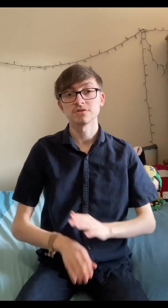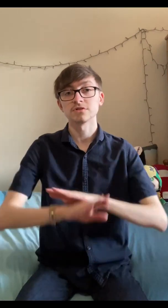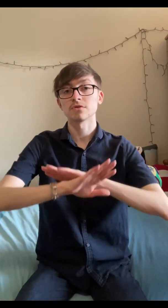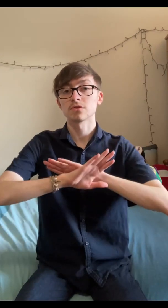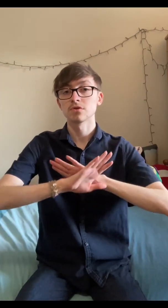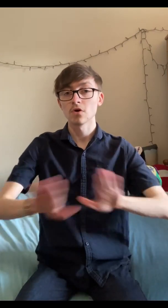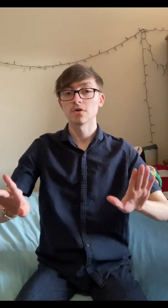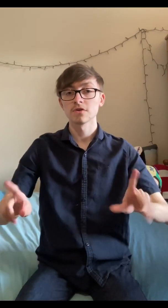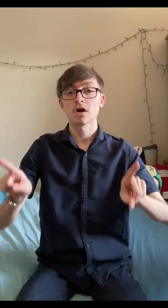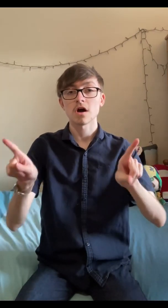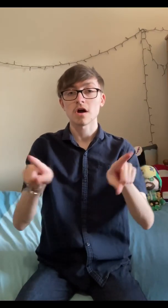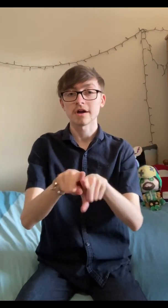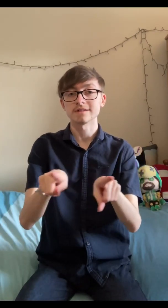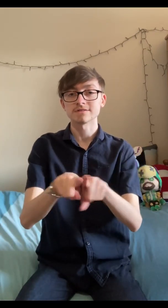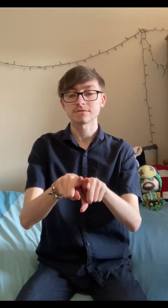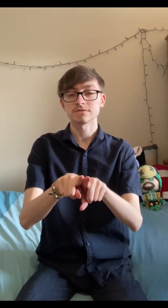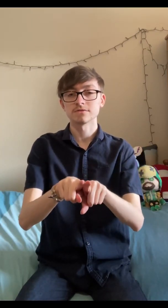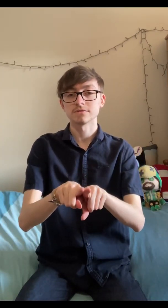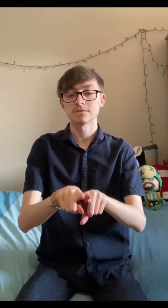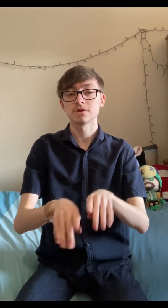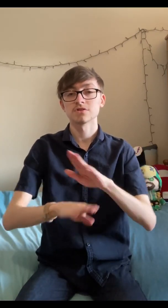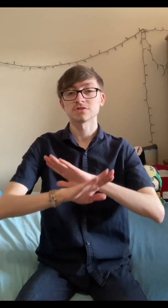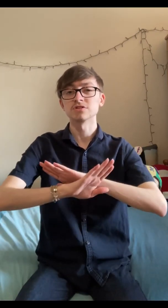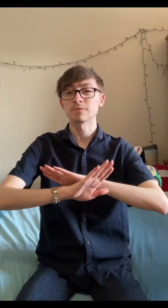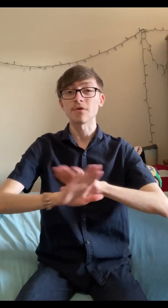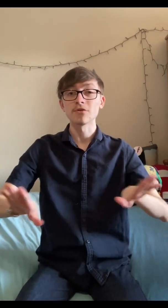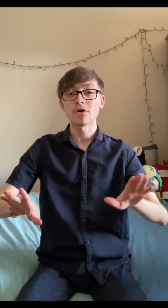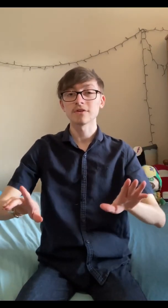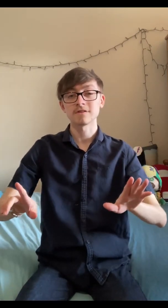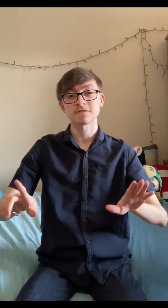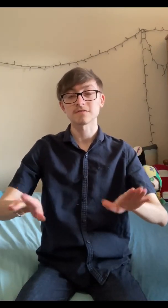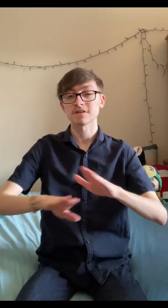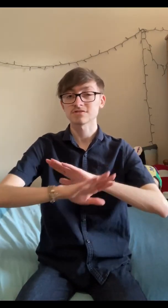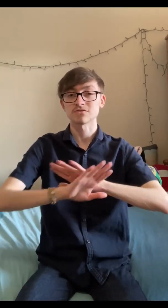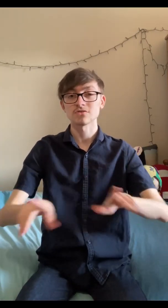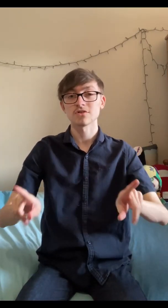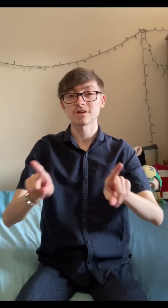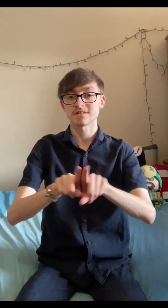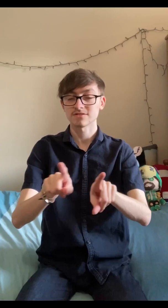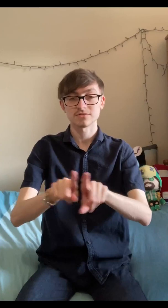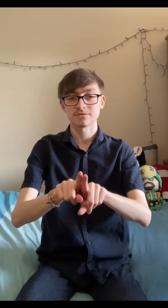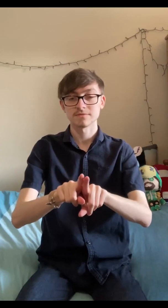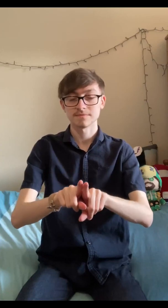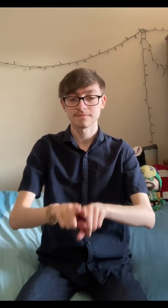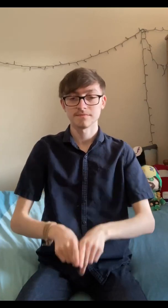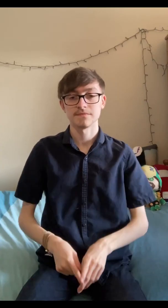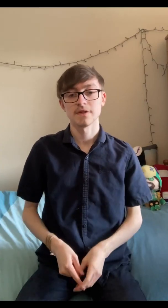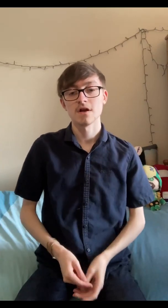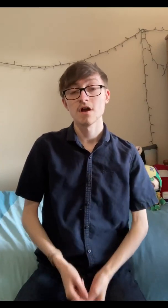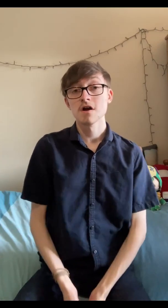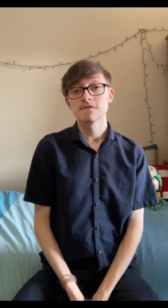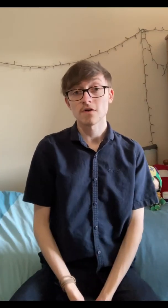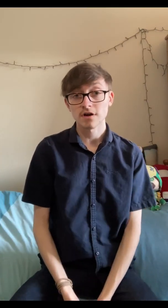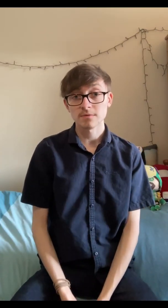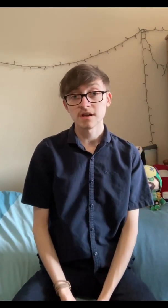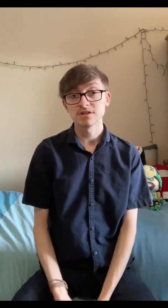do non-identical. So you just put non in front of it, so non-identical. For I weighed, you go